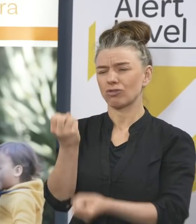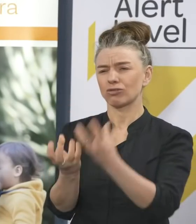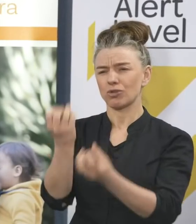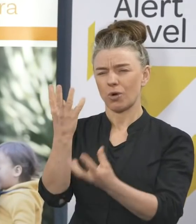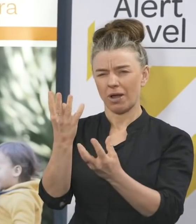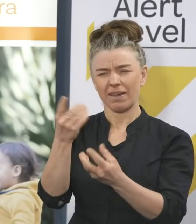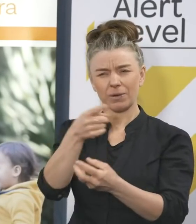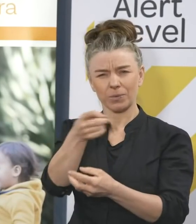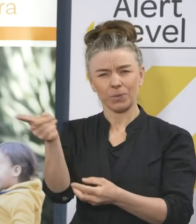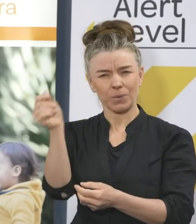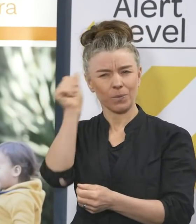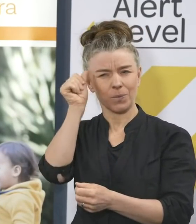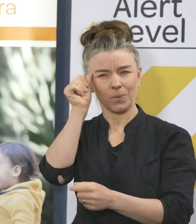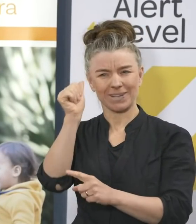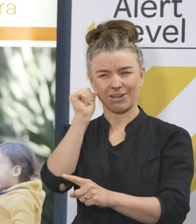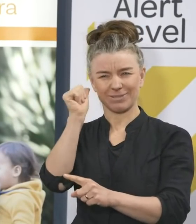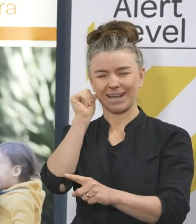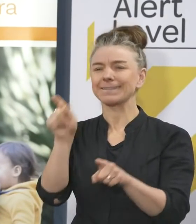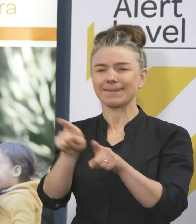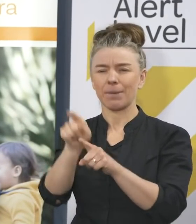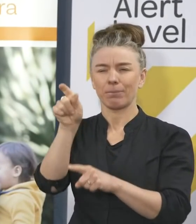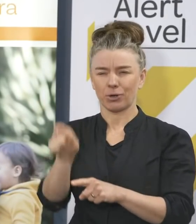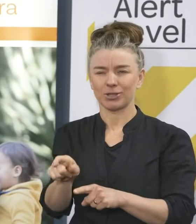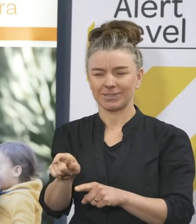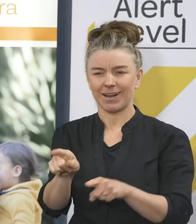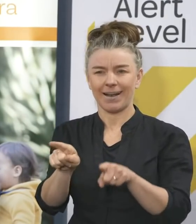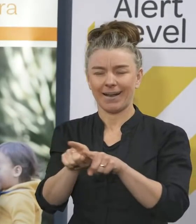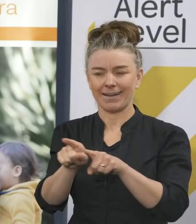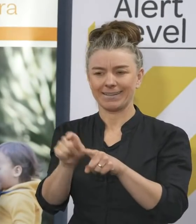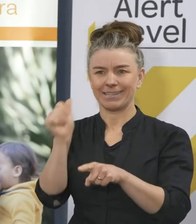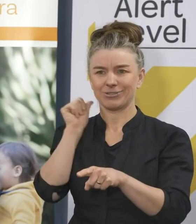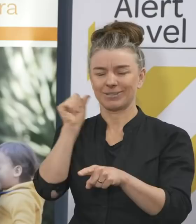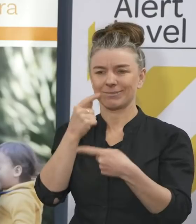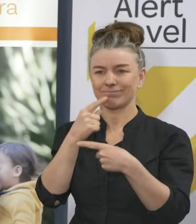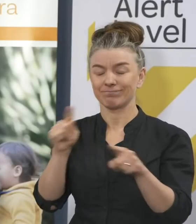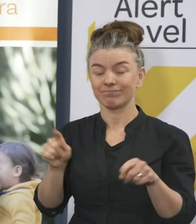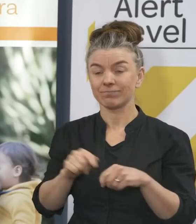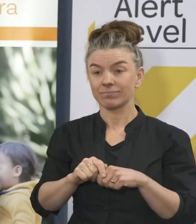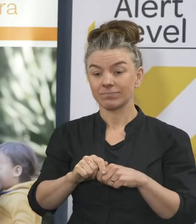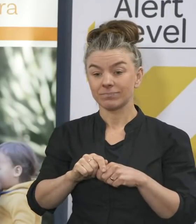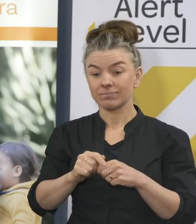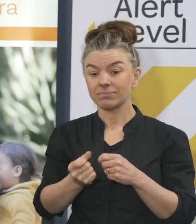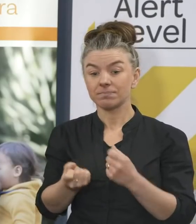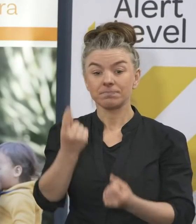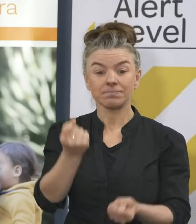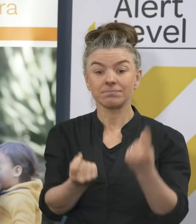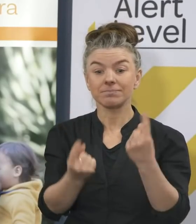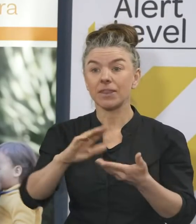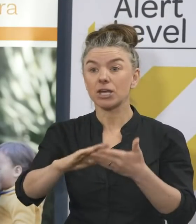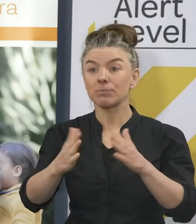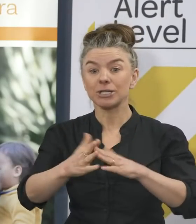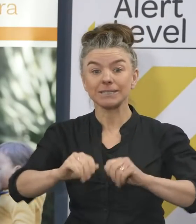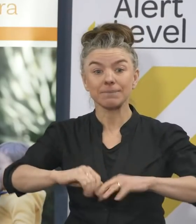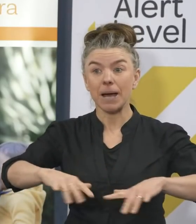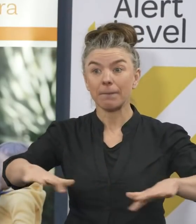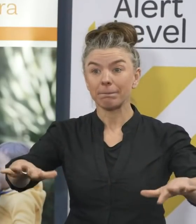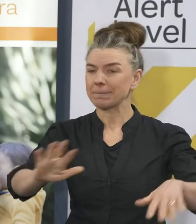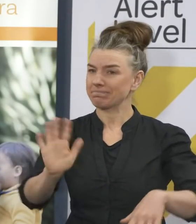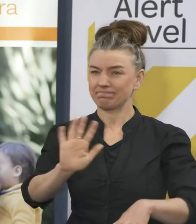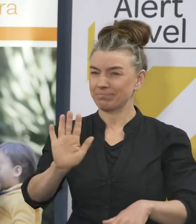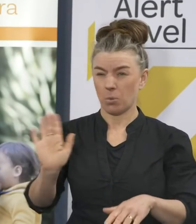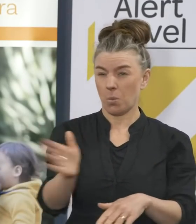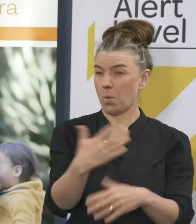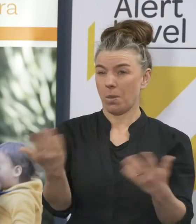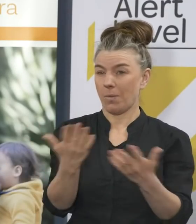well known yesterday. It's the same one. Once again, there is no community transmission in New Zealand.